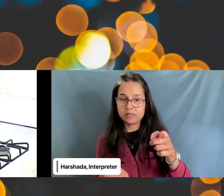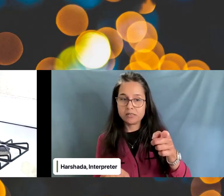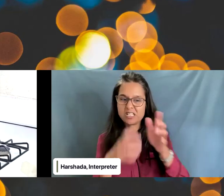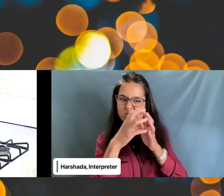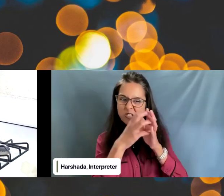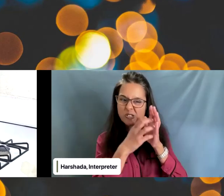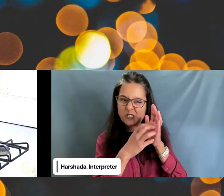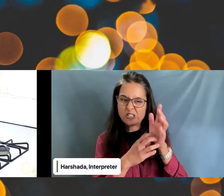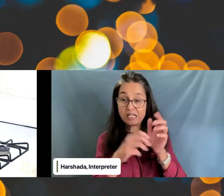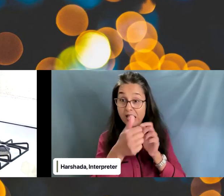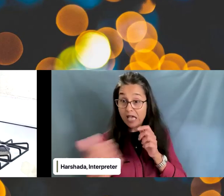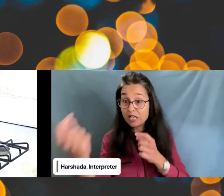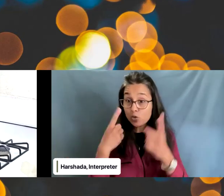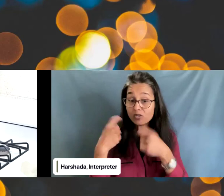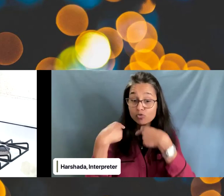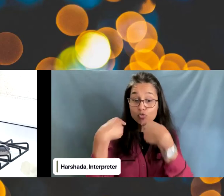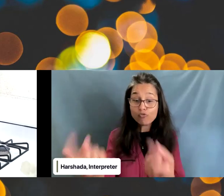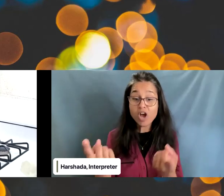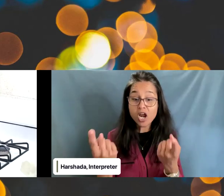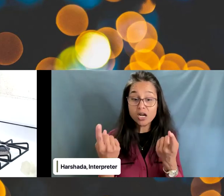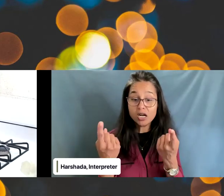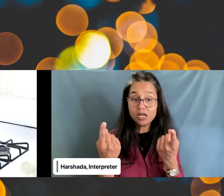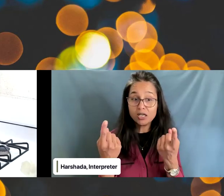Are there any questions?